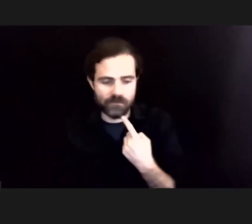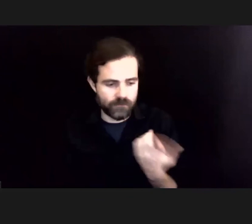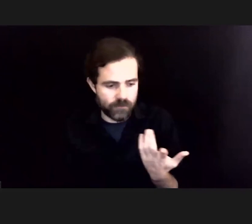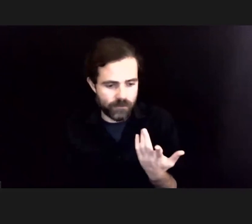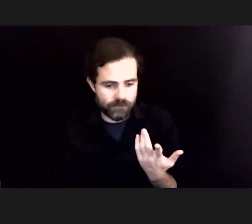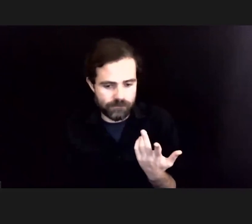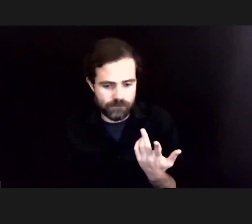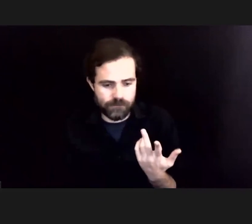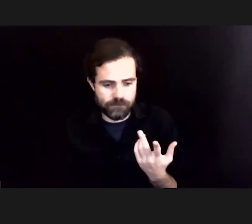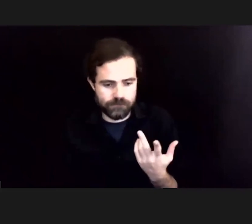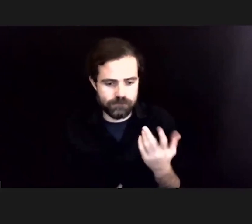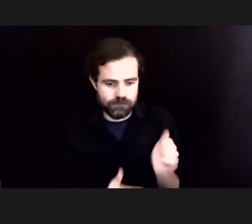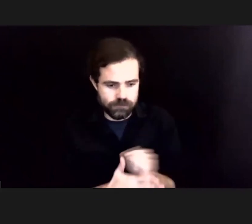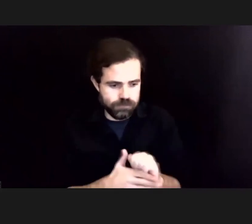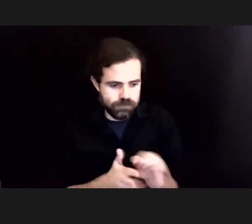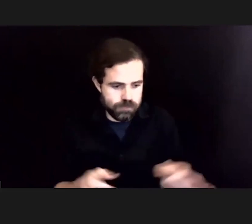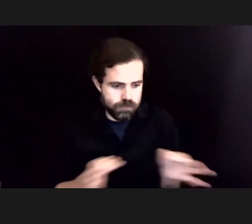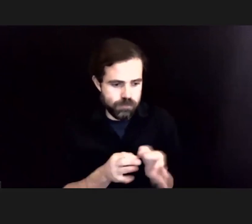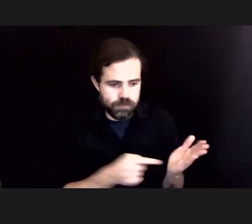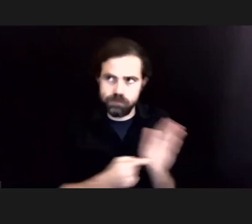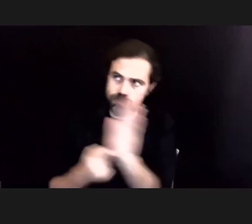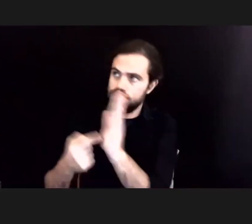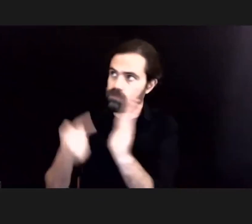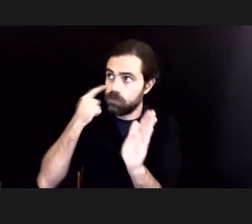is of relevance for the user, because many times